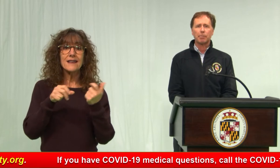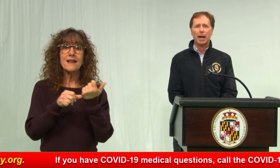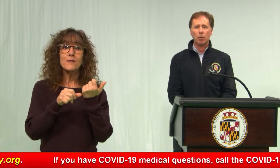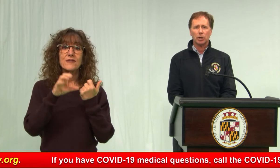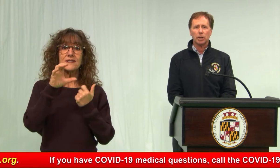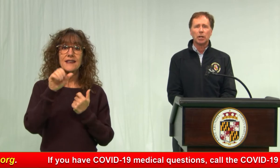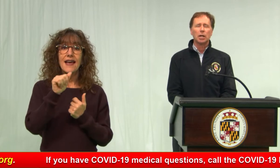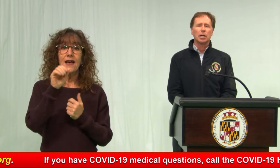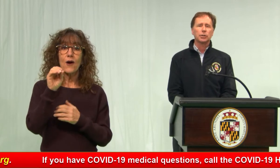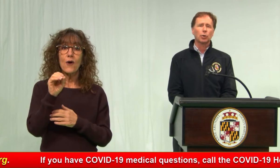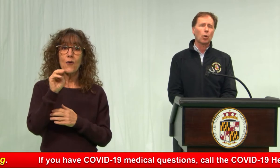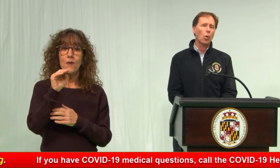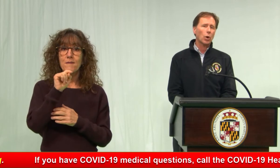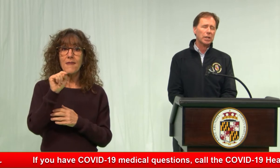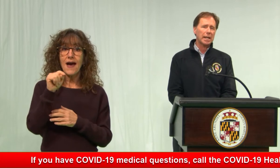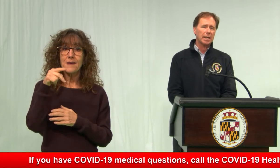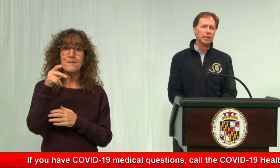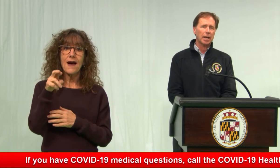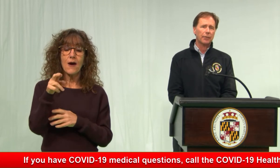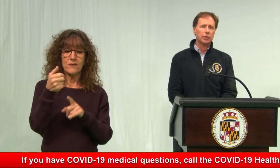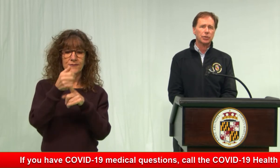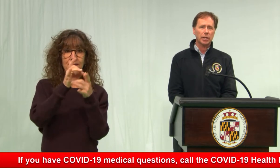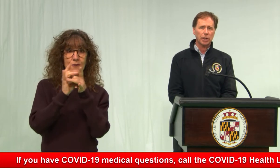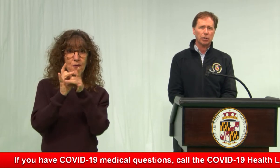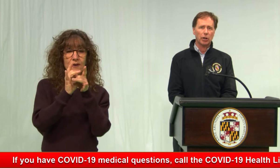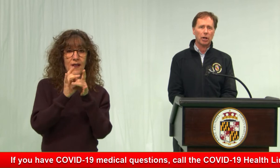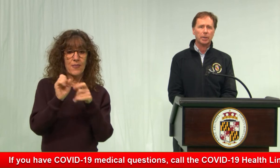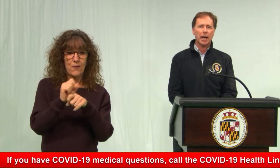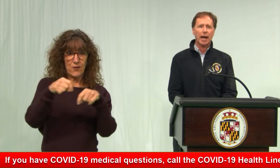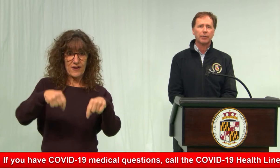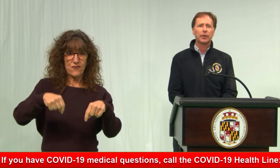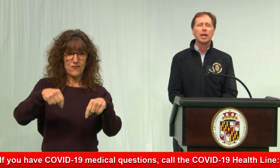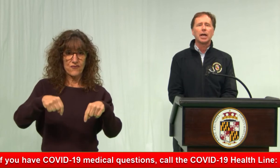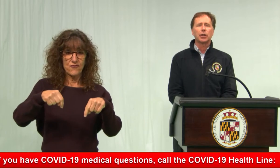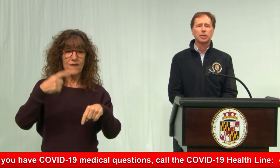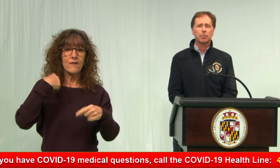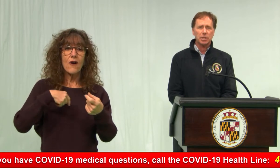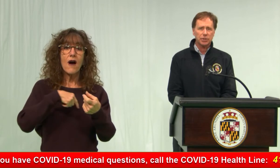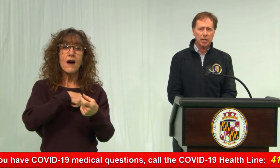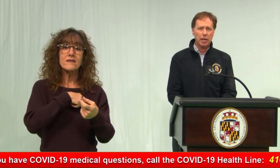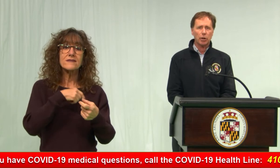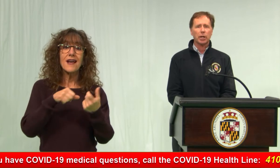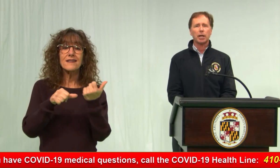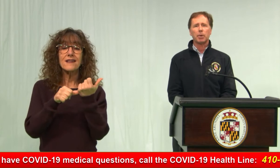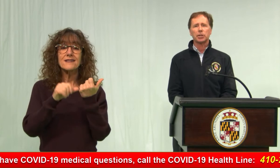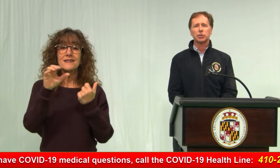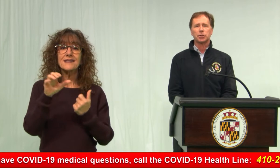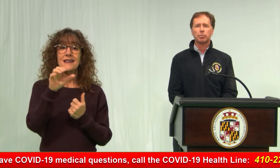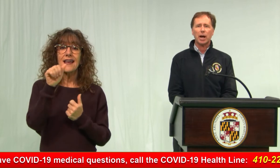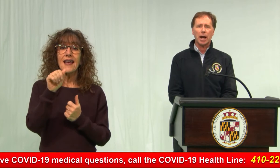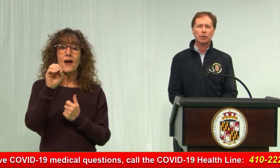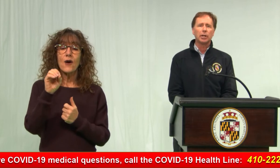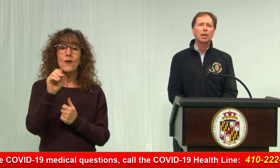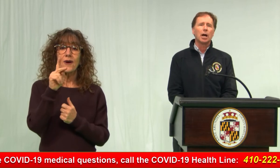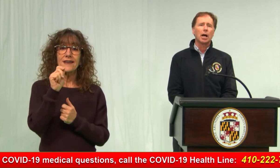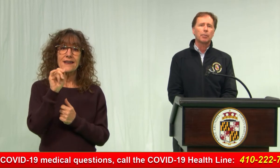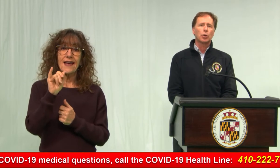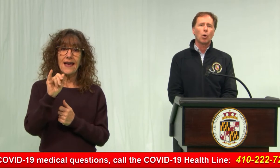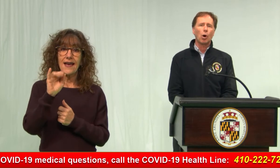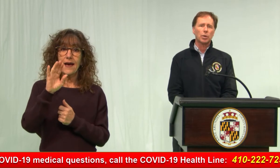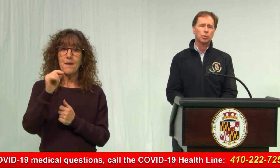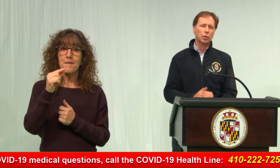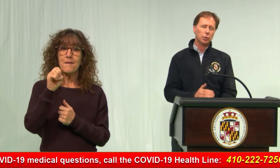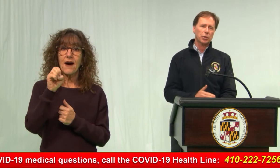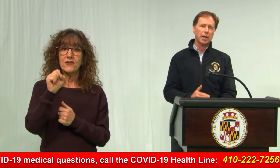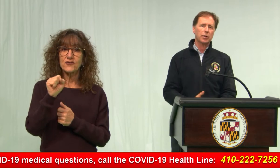CAO, Matt Power, to coordinate the efforts here on our behalf, and our Deputy CAO, Kay Bajista Brown,